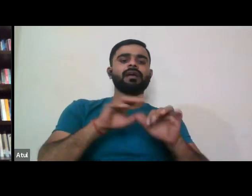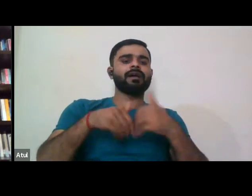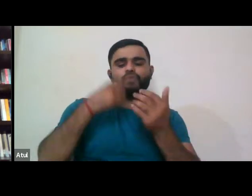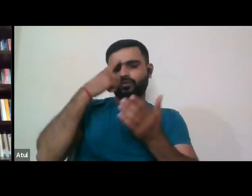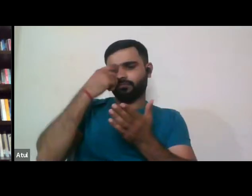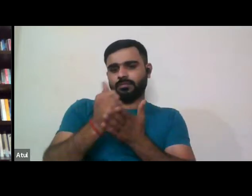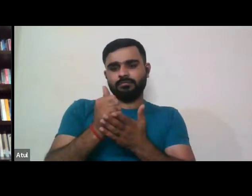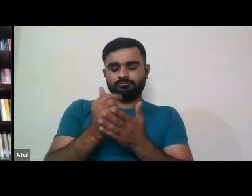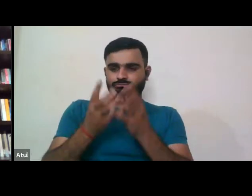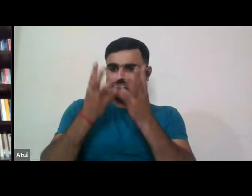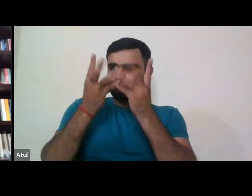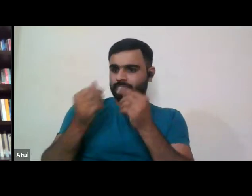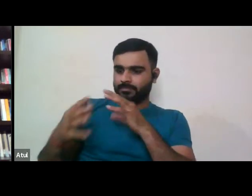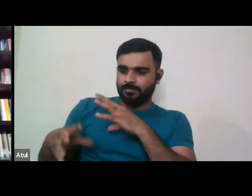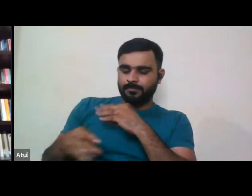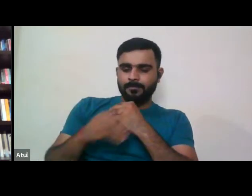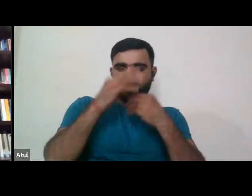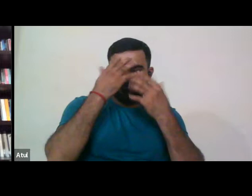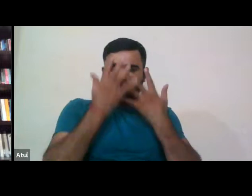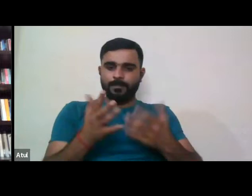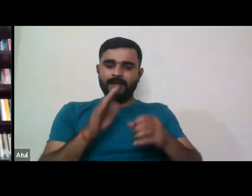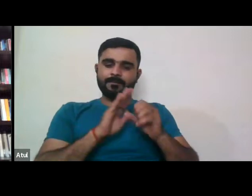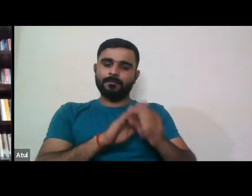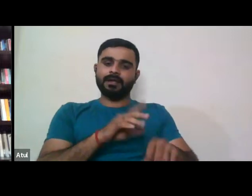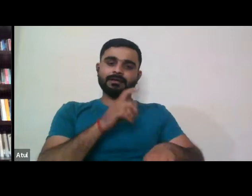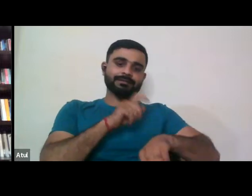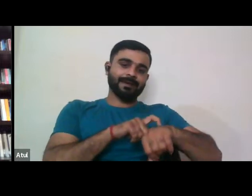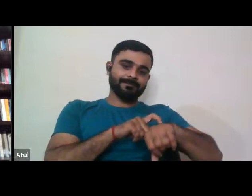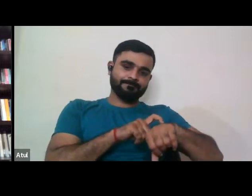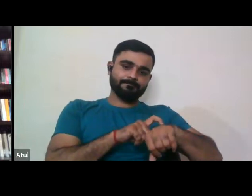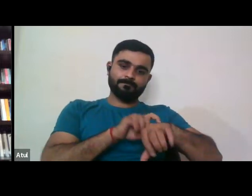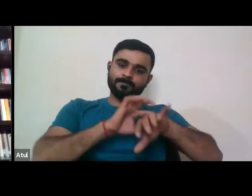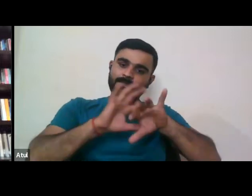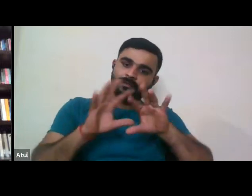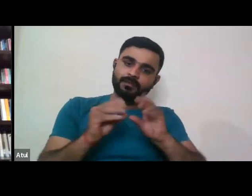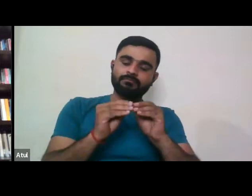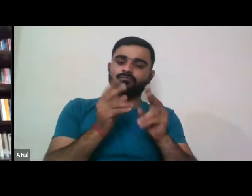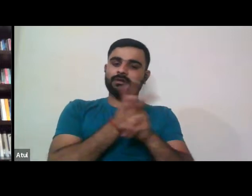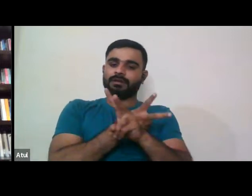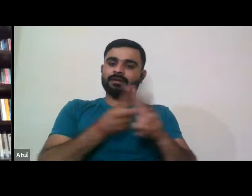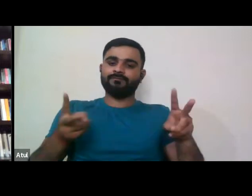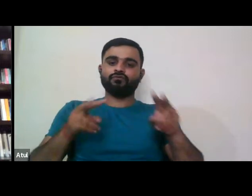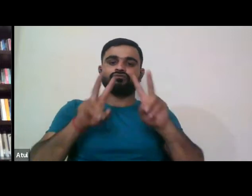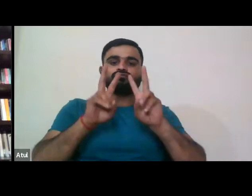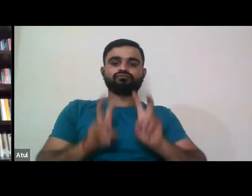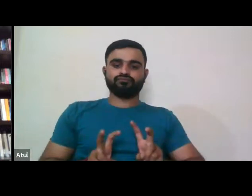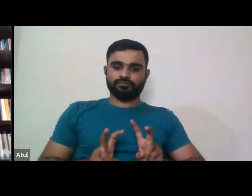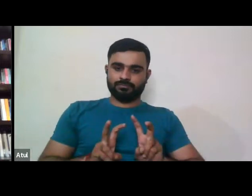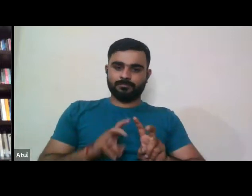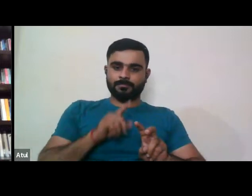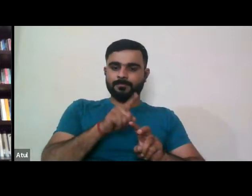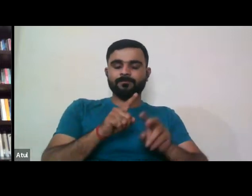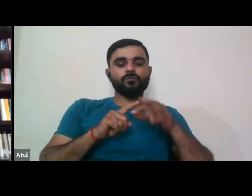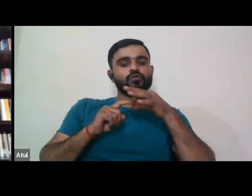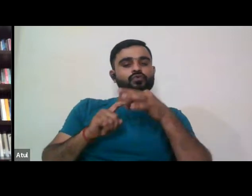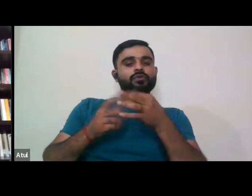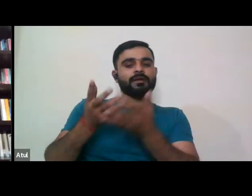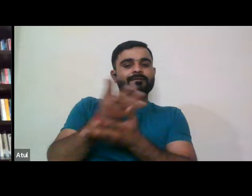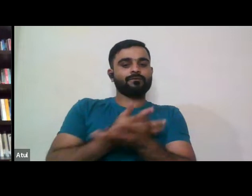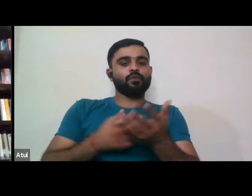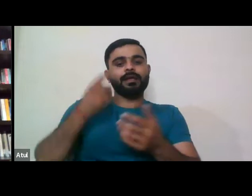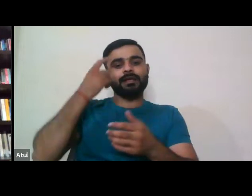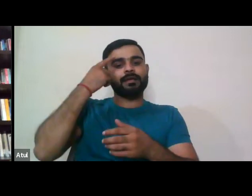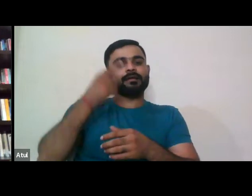to allocate the precious judicial time across different matters? Right. So these are the questions that I